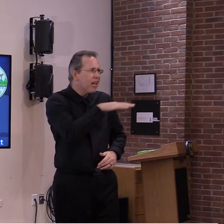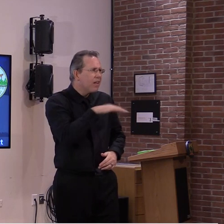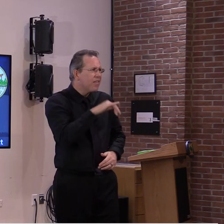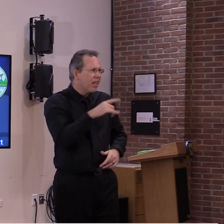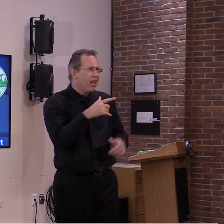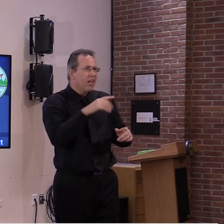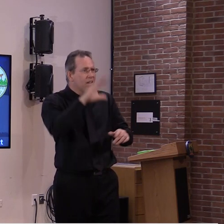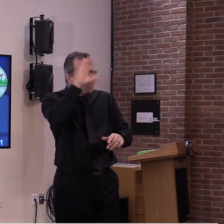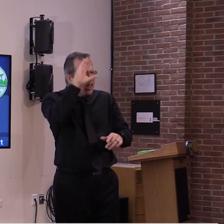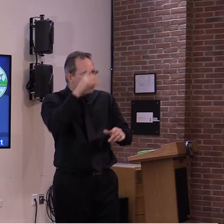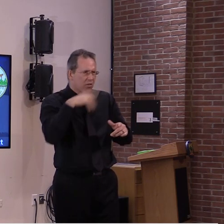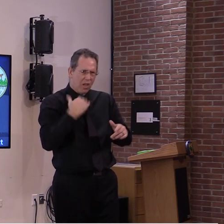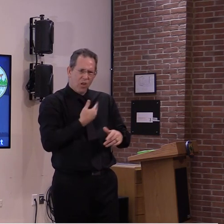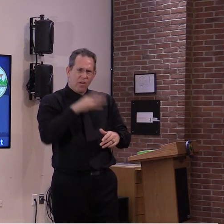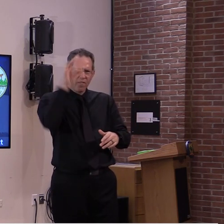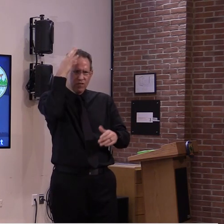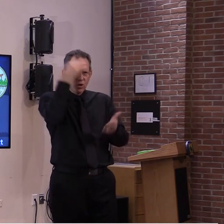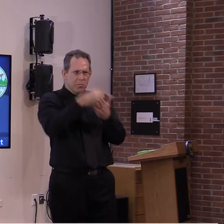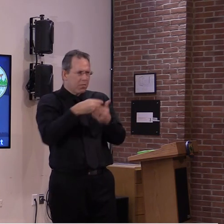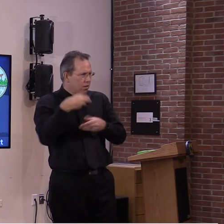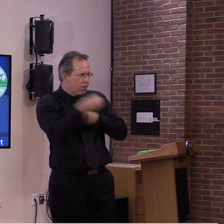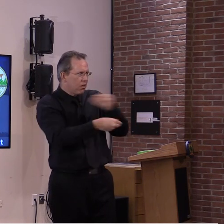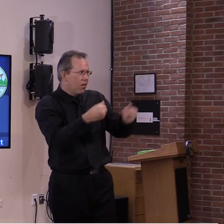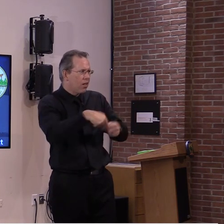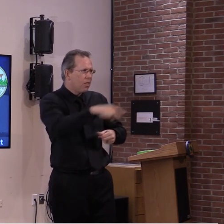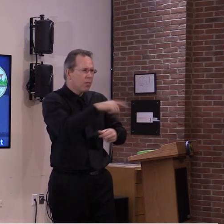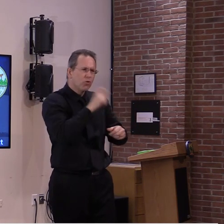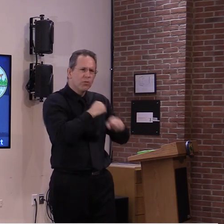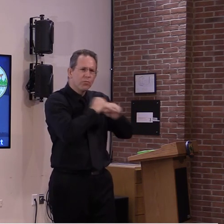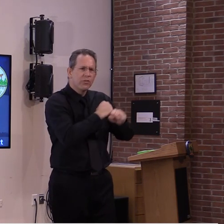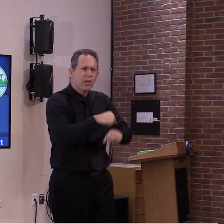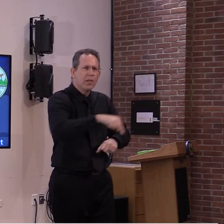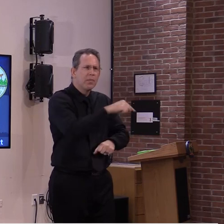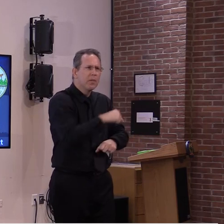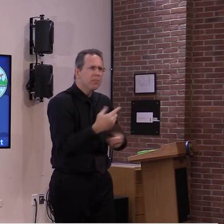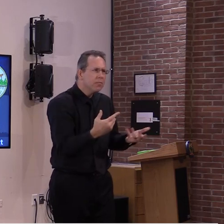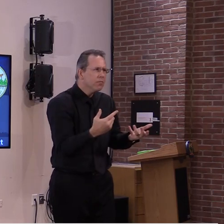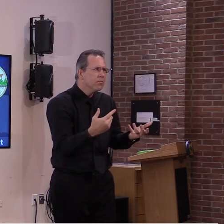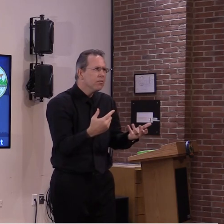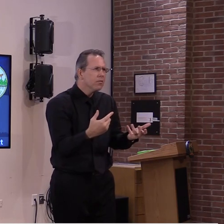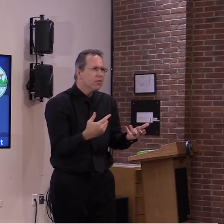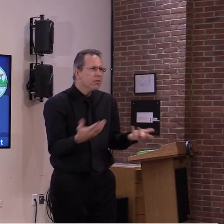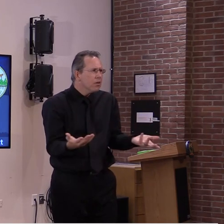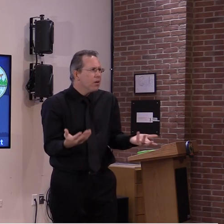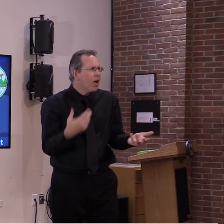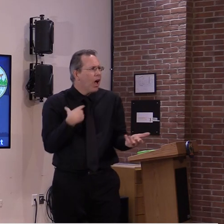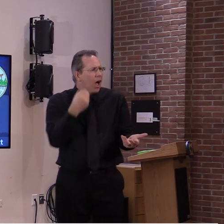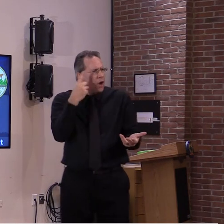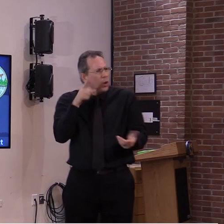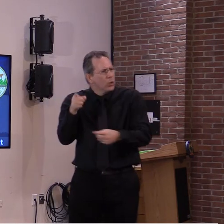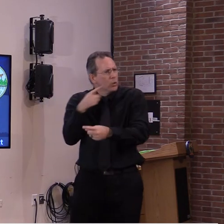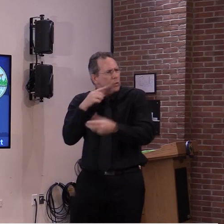and coworkers? I know the governor said they were going to re-examine it. Is there any